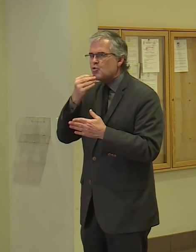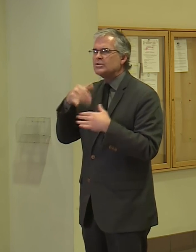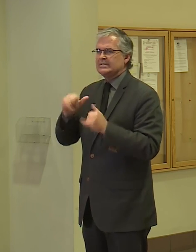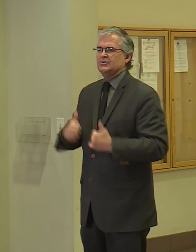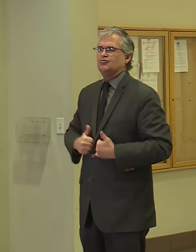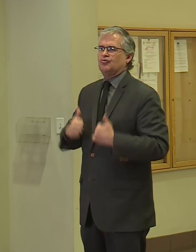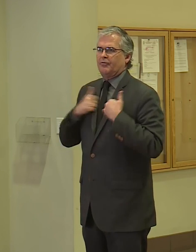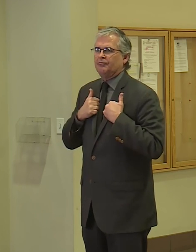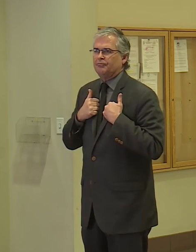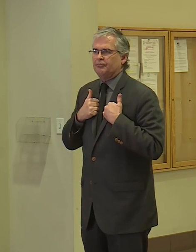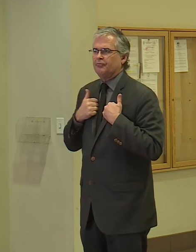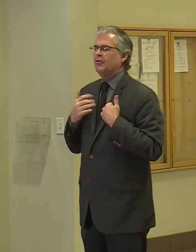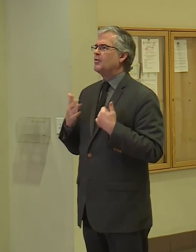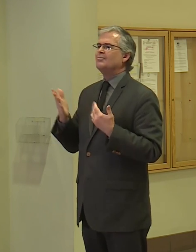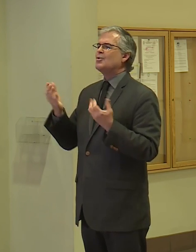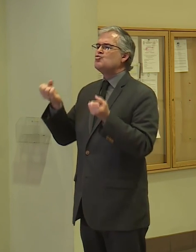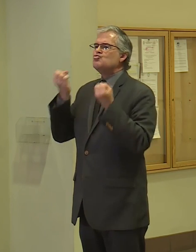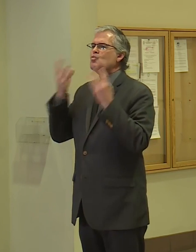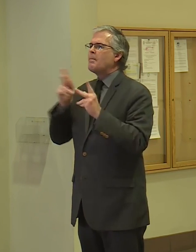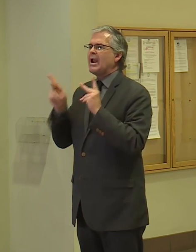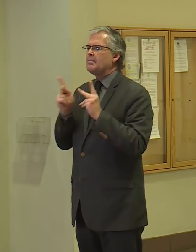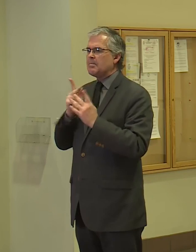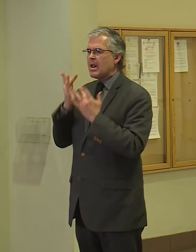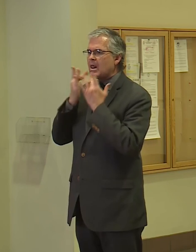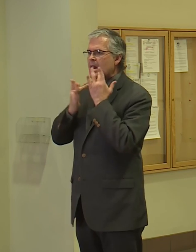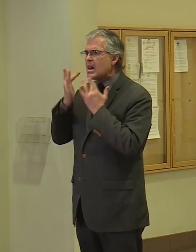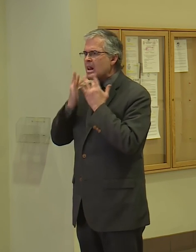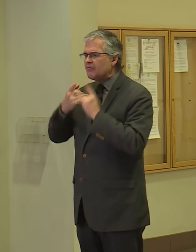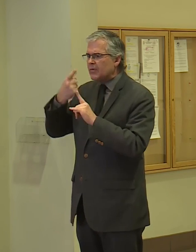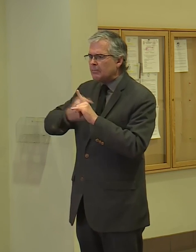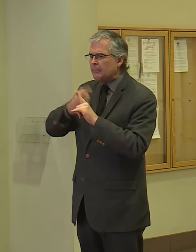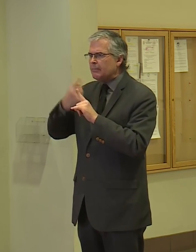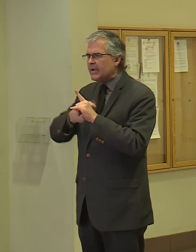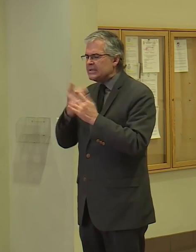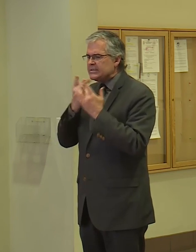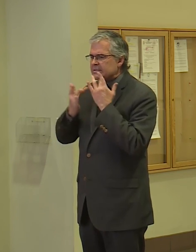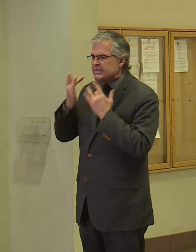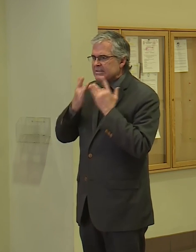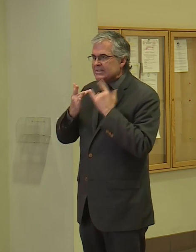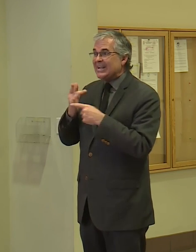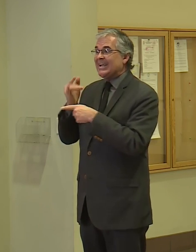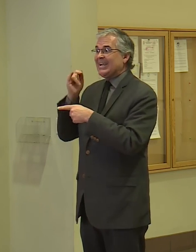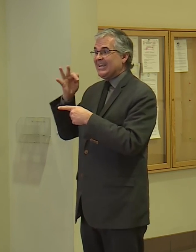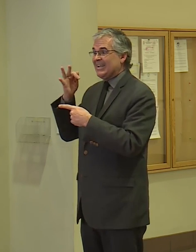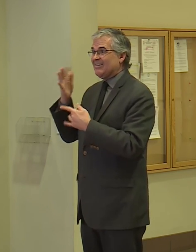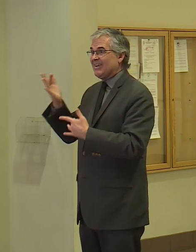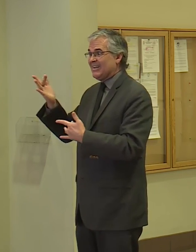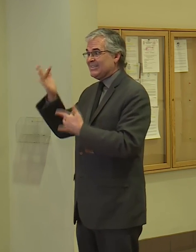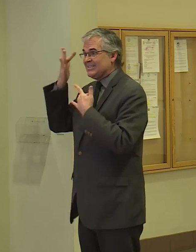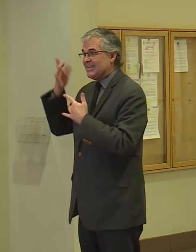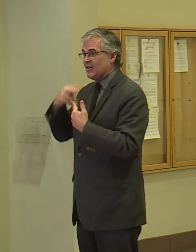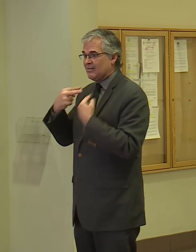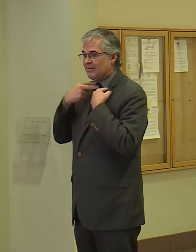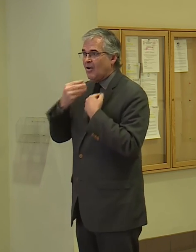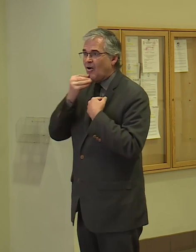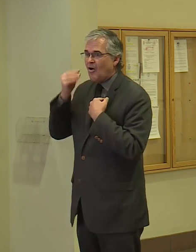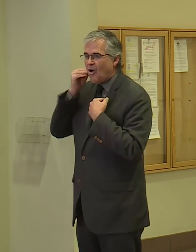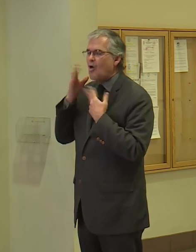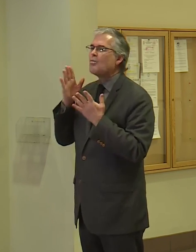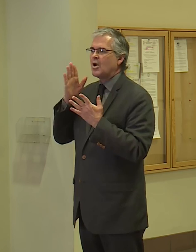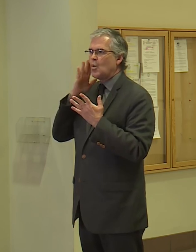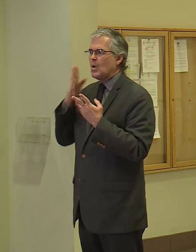people living paycheck to paycheck as it is and we know that the pandemic will make the odds longer for many to come many fears